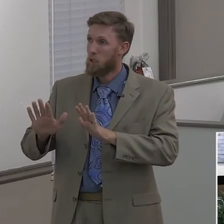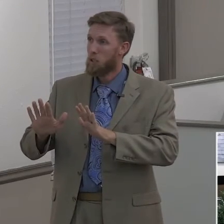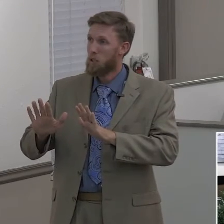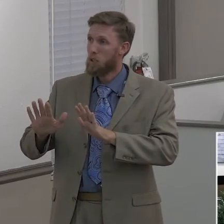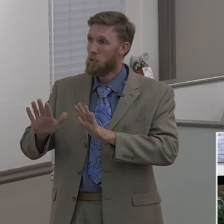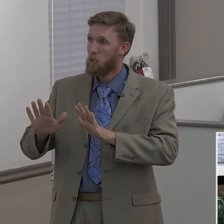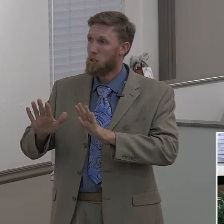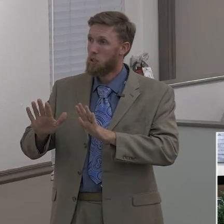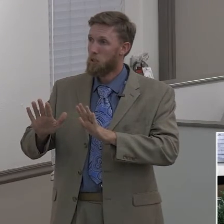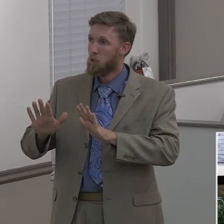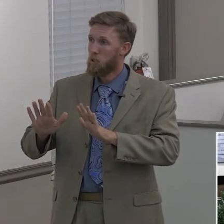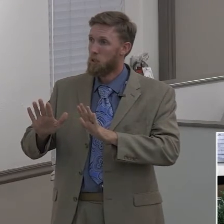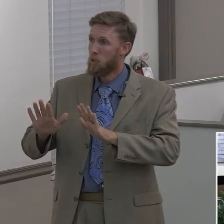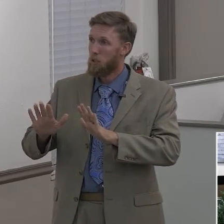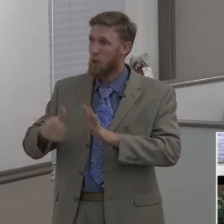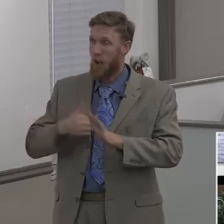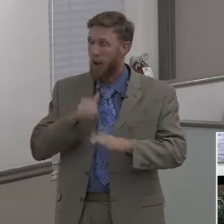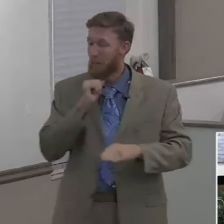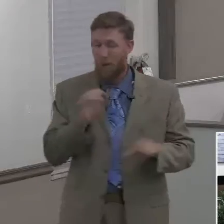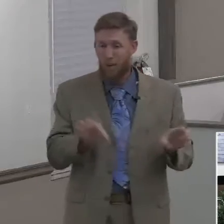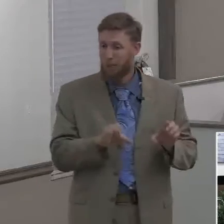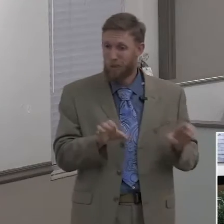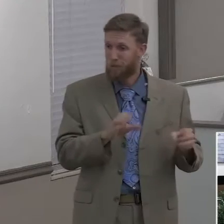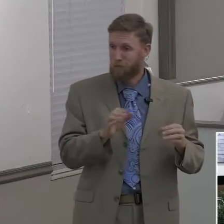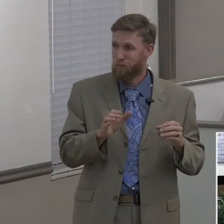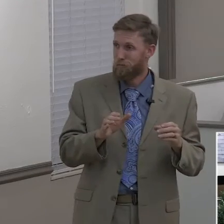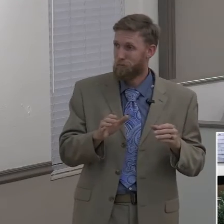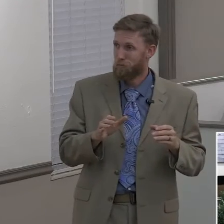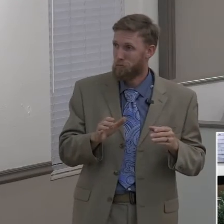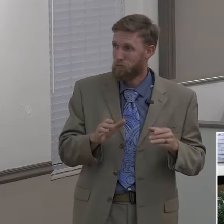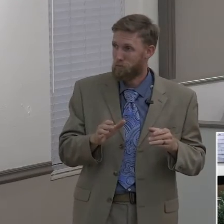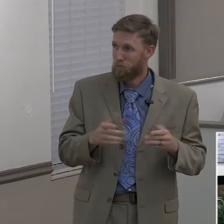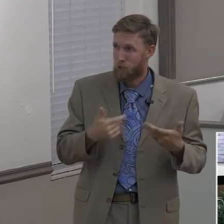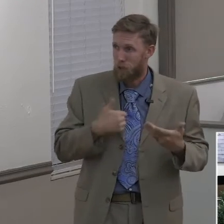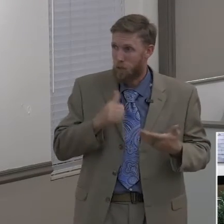you. Because I'm getting nowhere.